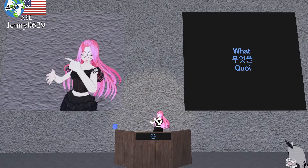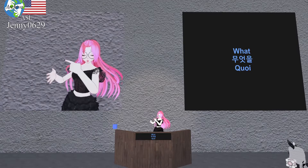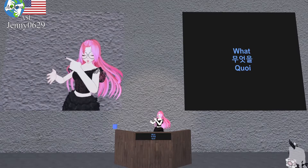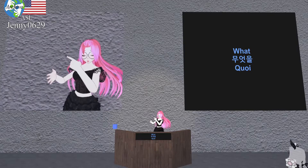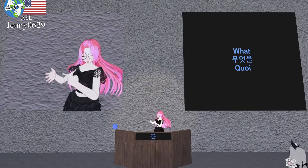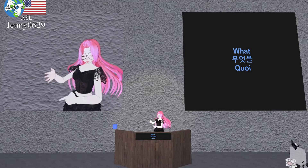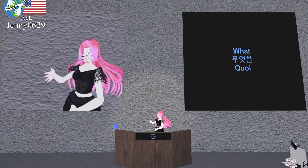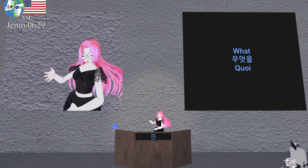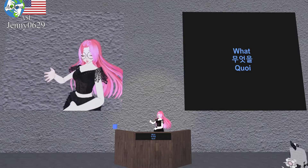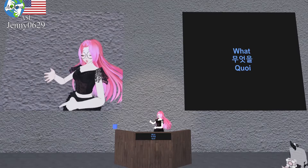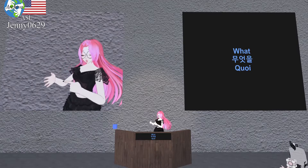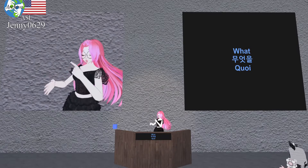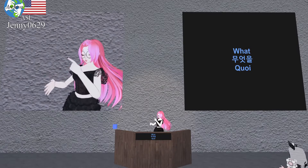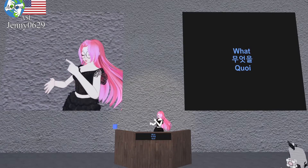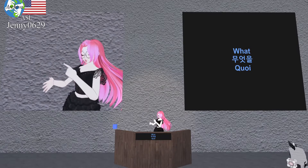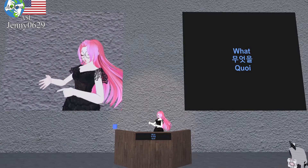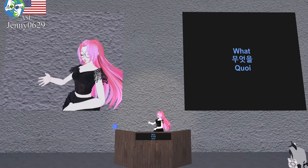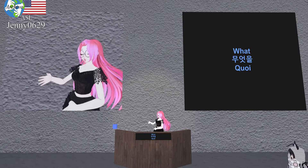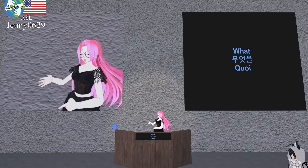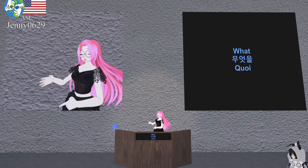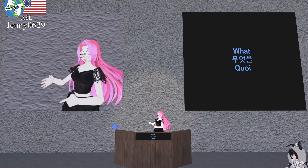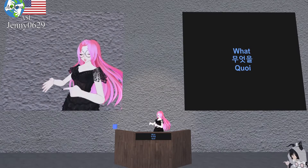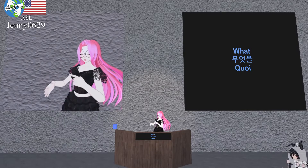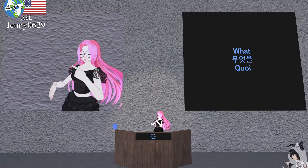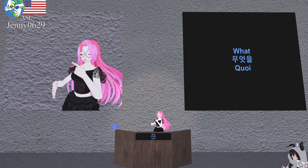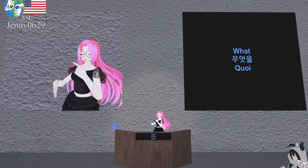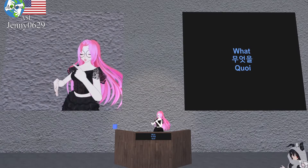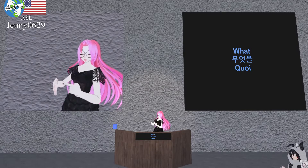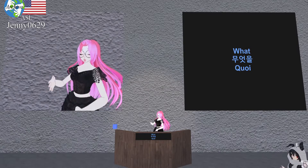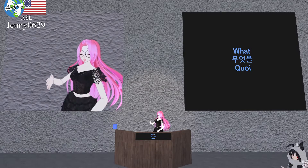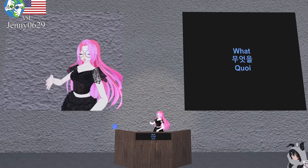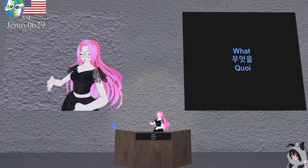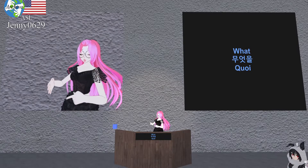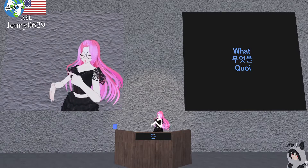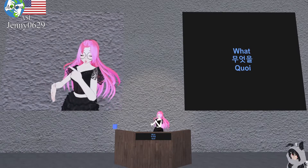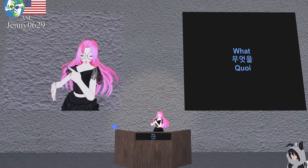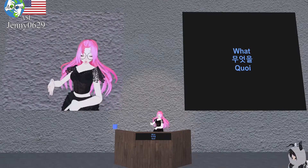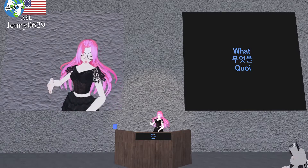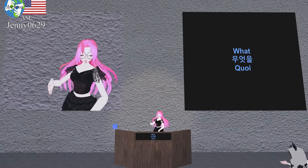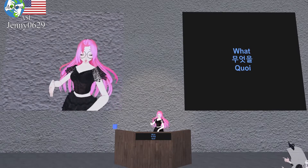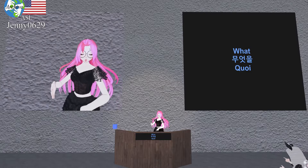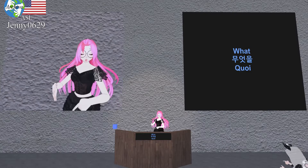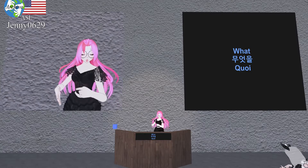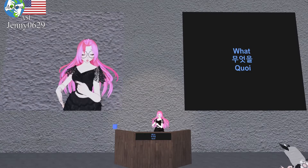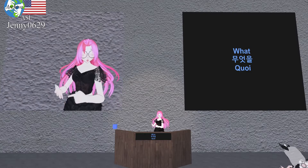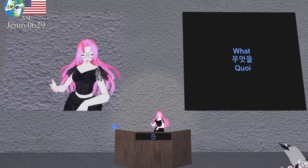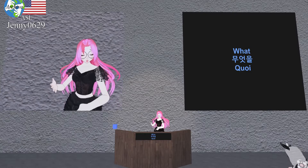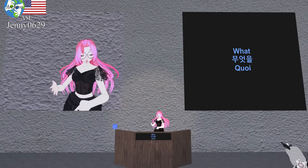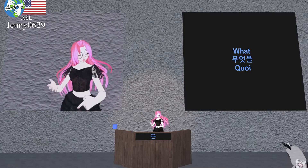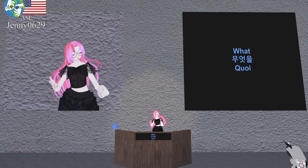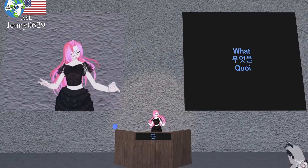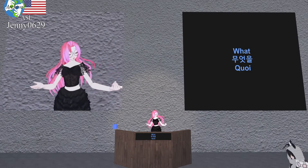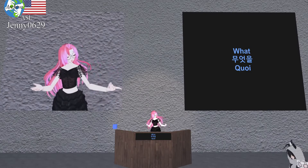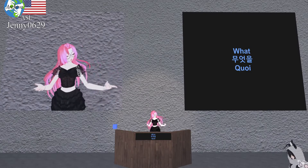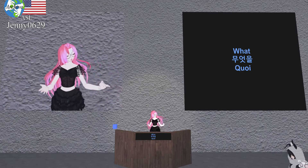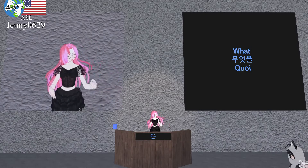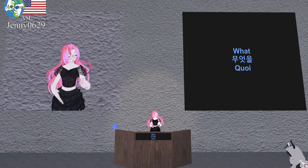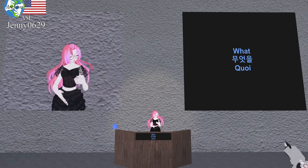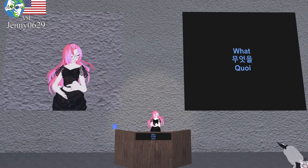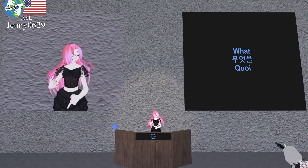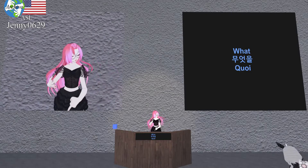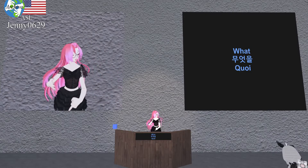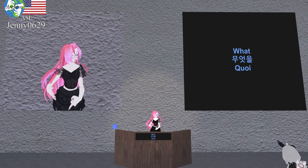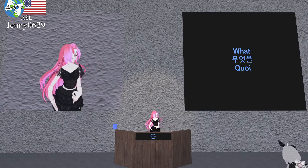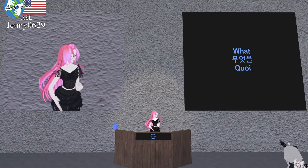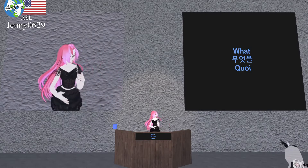hand and a pointer. And it's kind of like the way my friend described this is like if somebody were to take a slice out of your hand, you'd be like, what was that